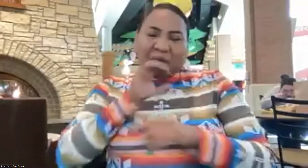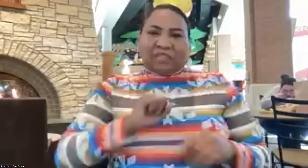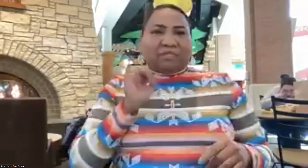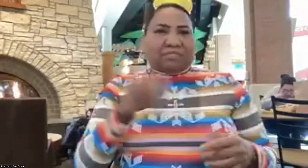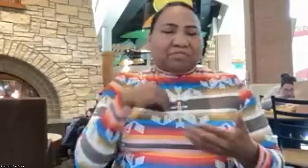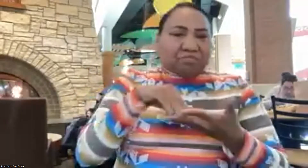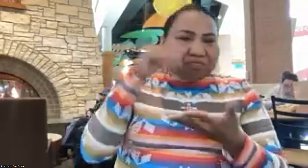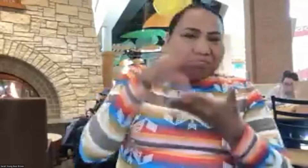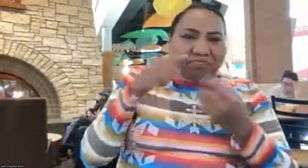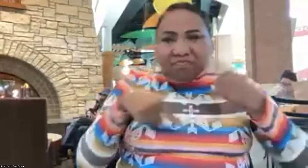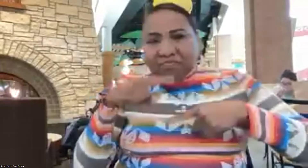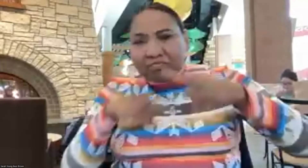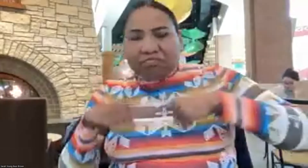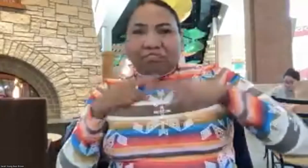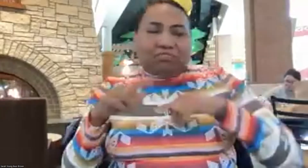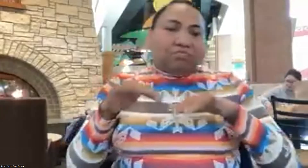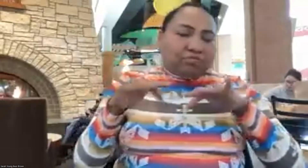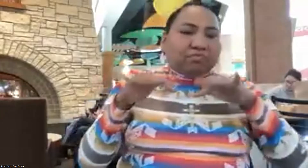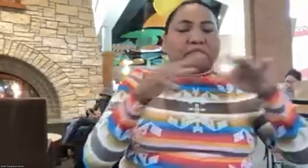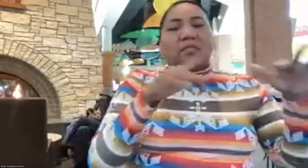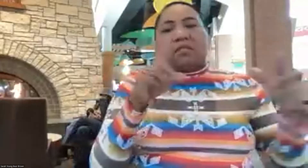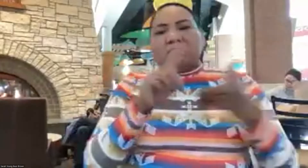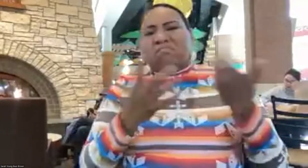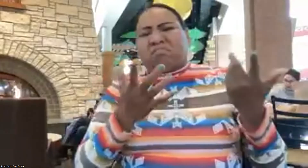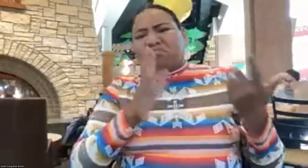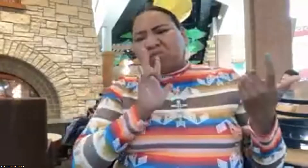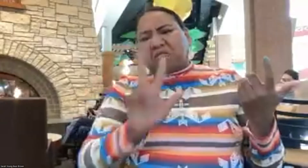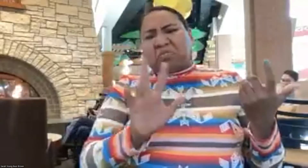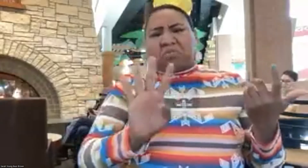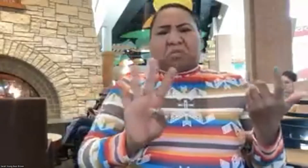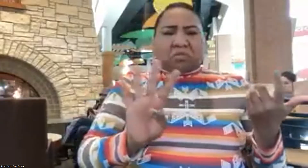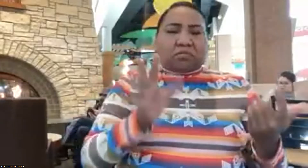for, especially at such a young age as an 8-month-old.